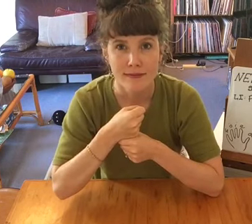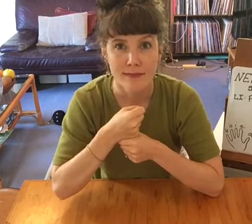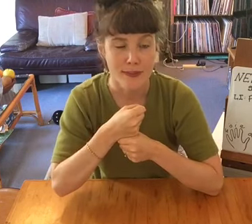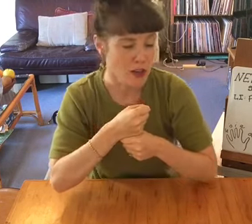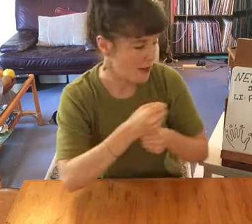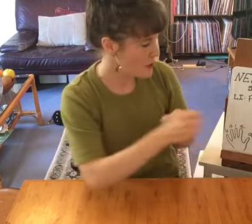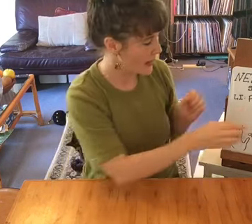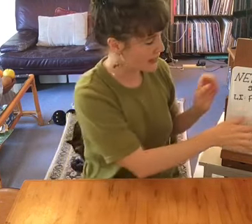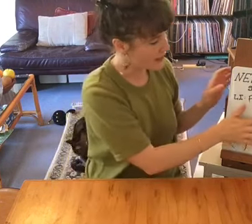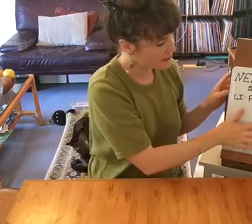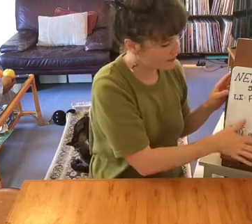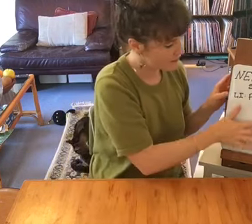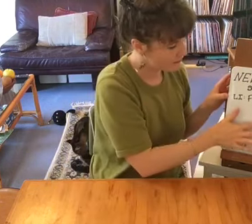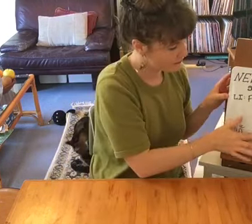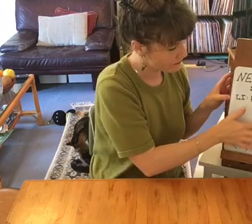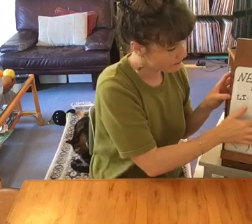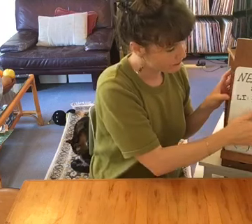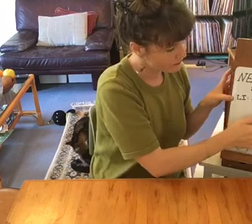I'll give you a hint.